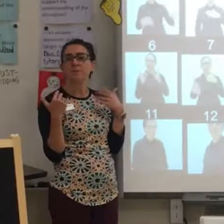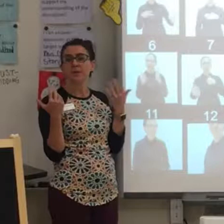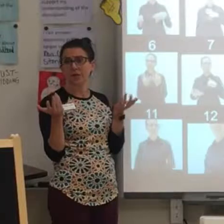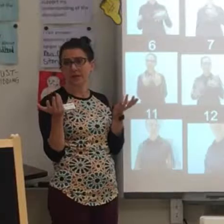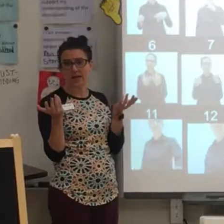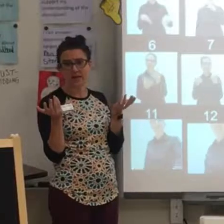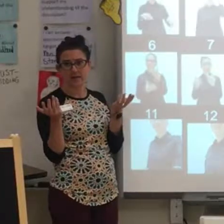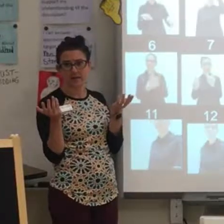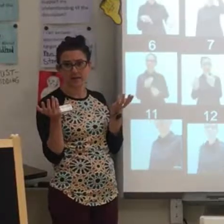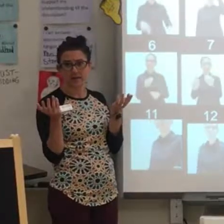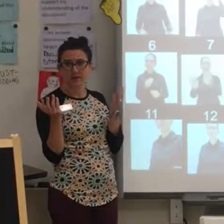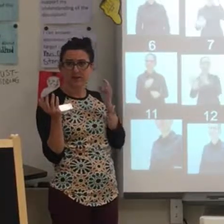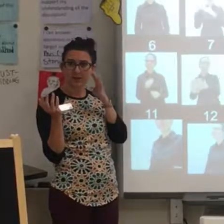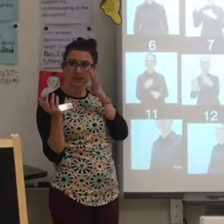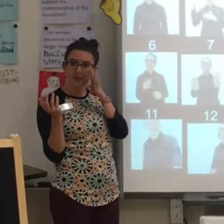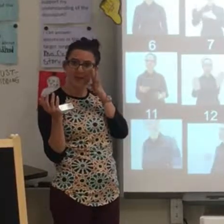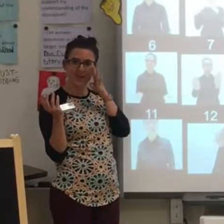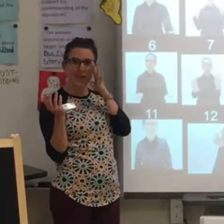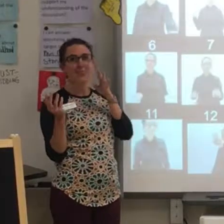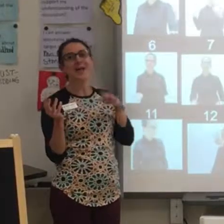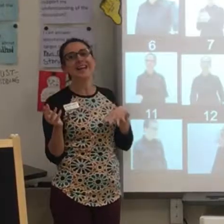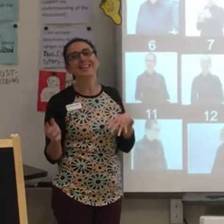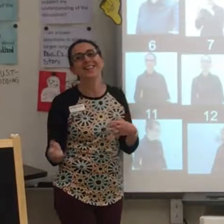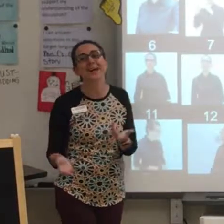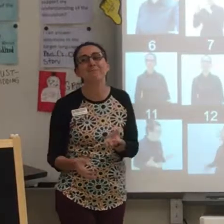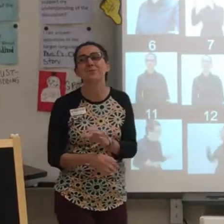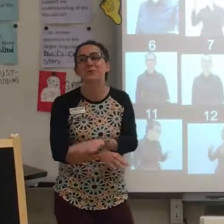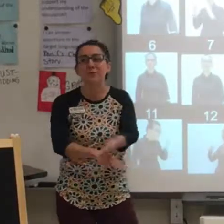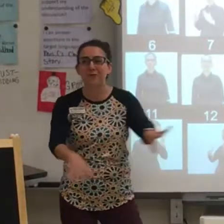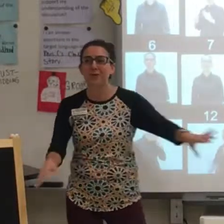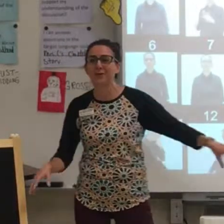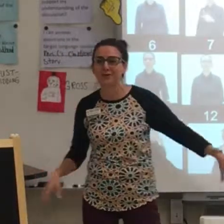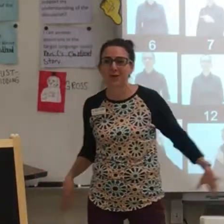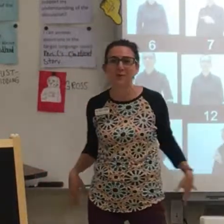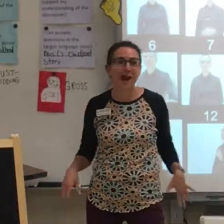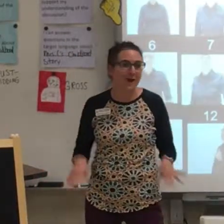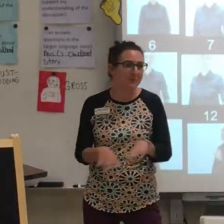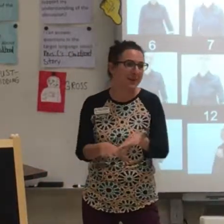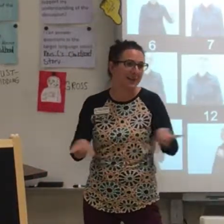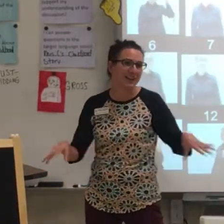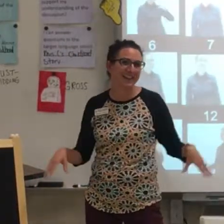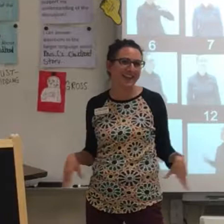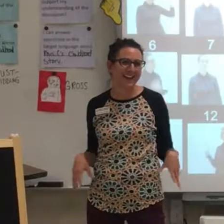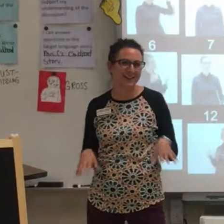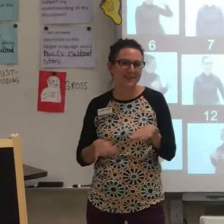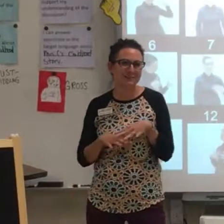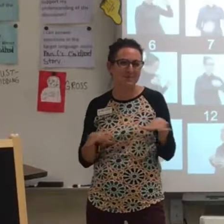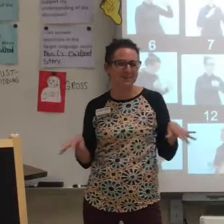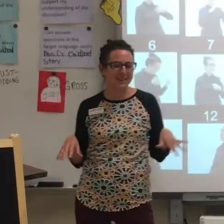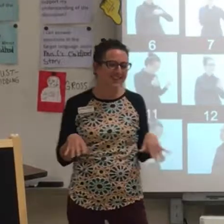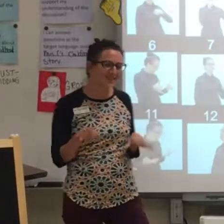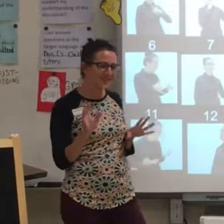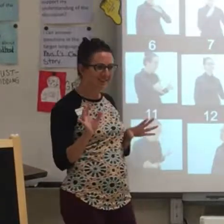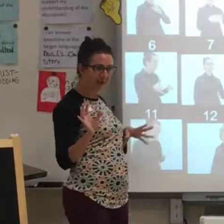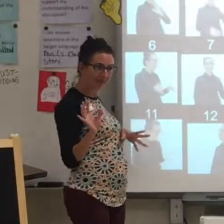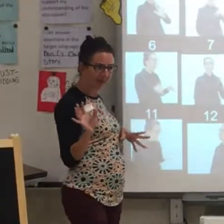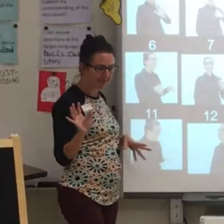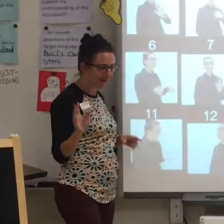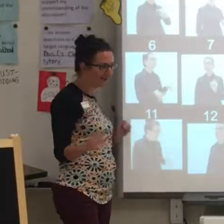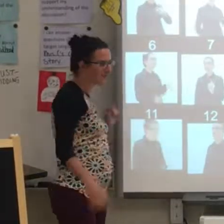built yet. So Why the did house people is look never at built? it? No, you They could've didn't went like down. move furniture around me or anything, and I was oblivious, it wasn't like that. You could've